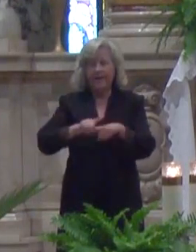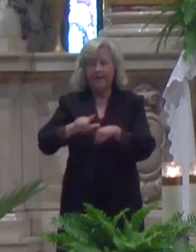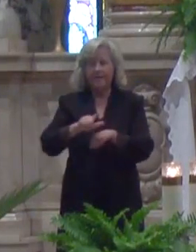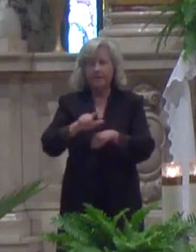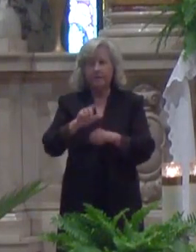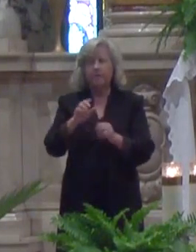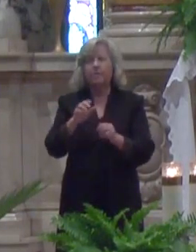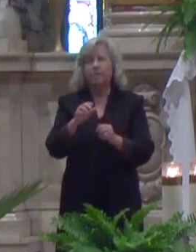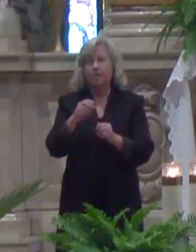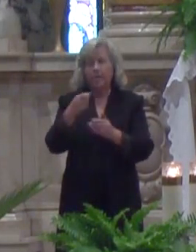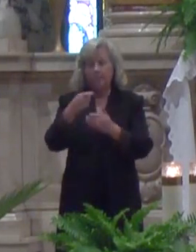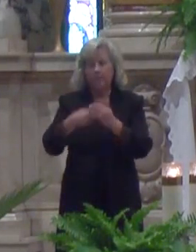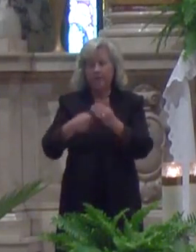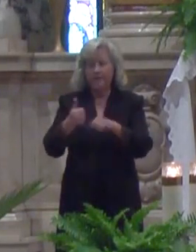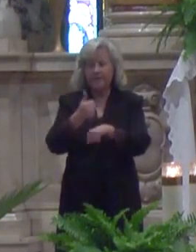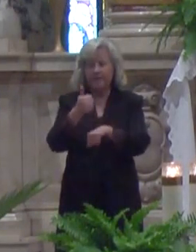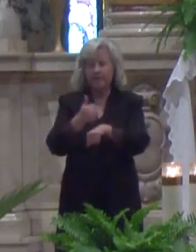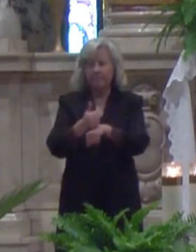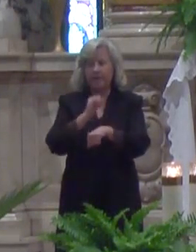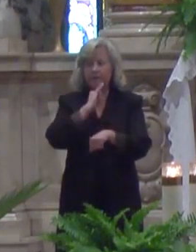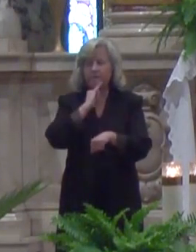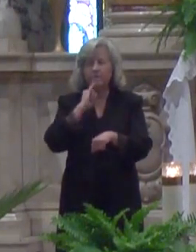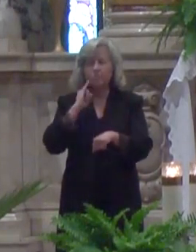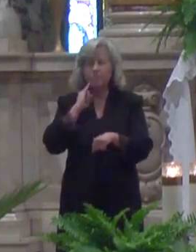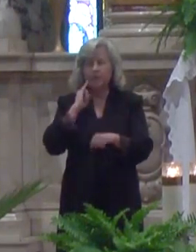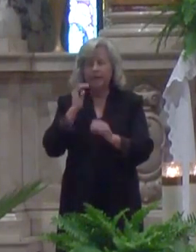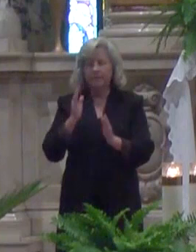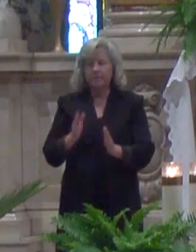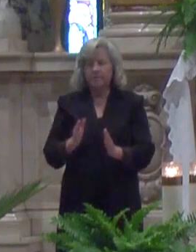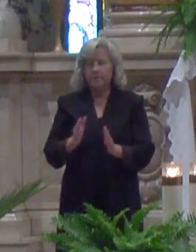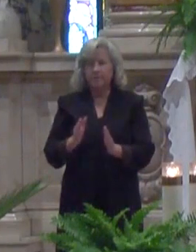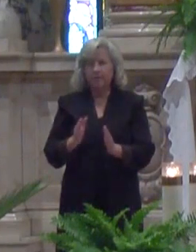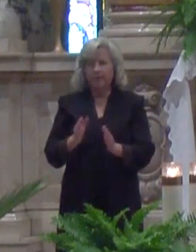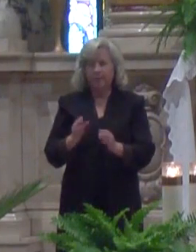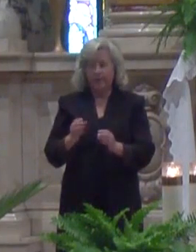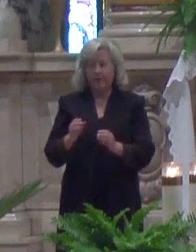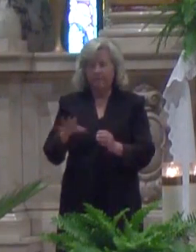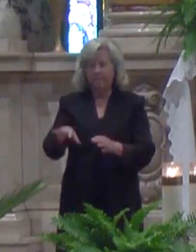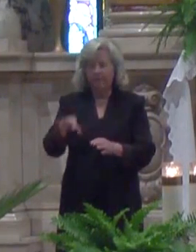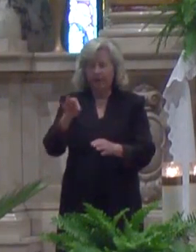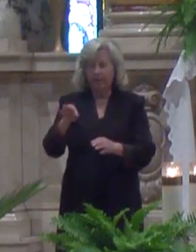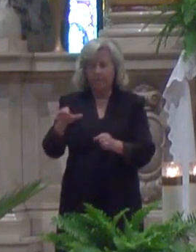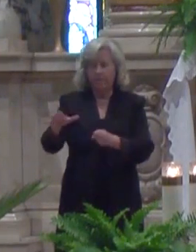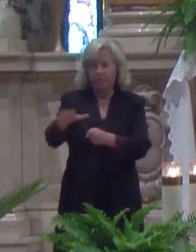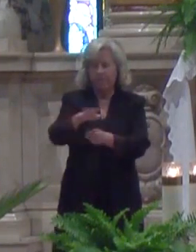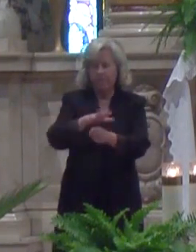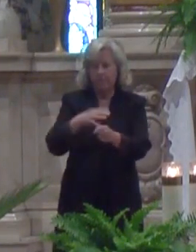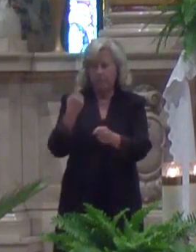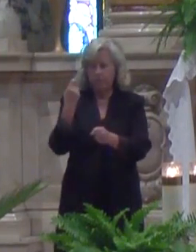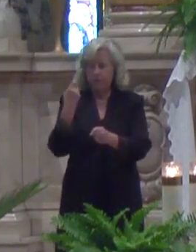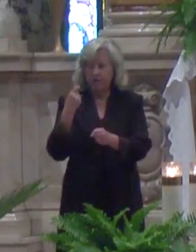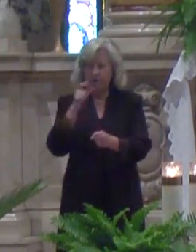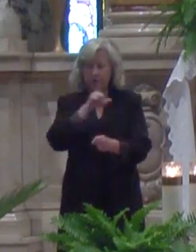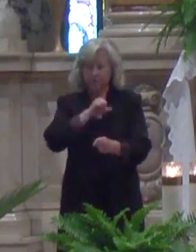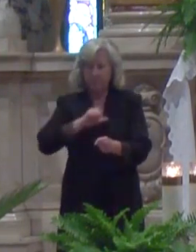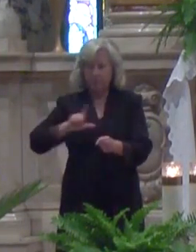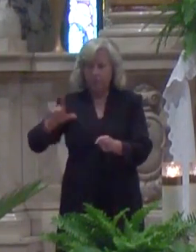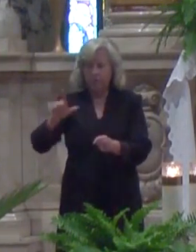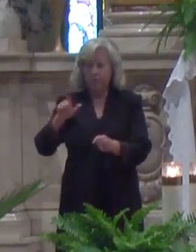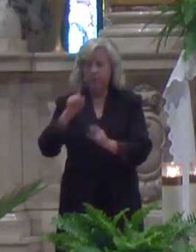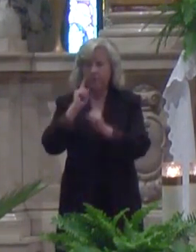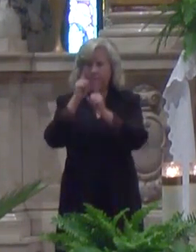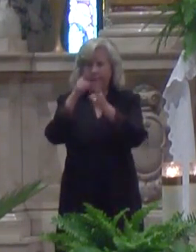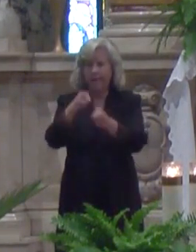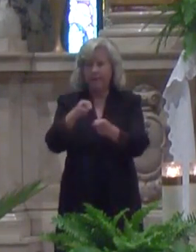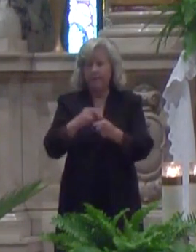price set by some of the Israelites, and they paid it out for the potter's field, just as the Lord had commanded me."